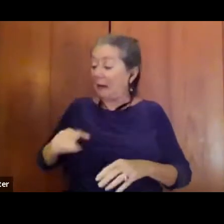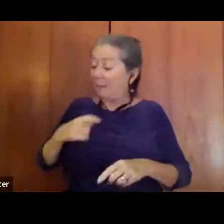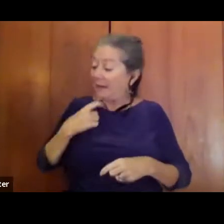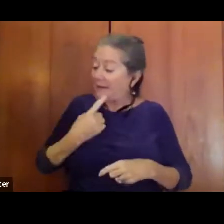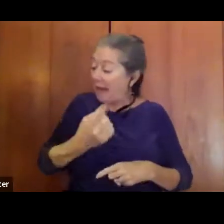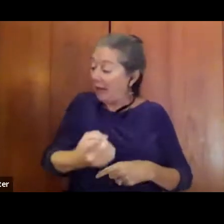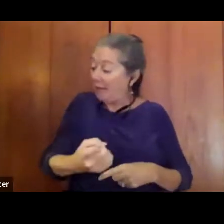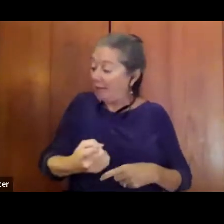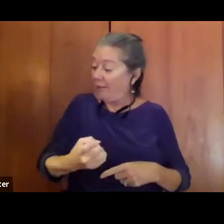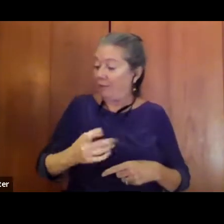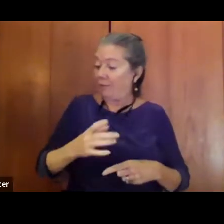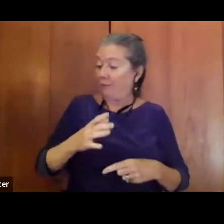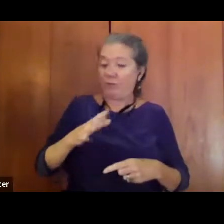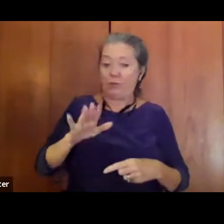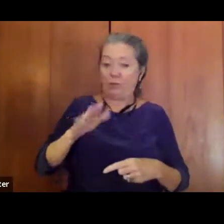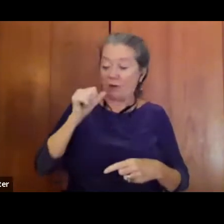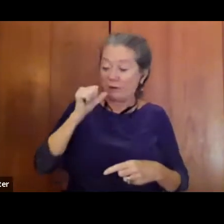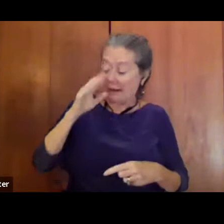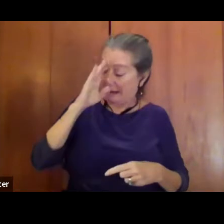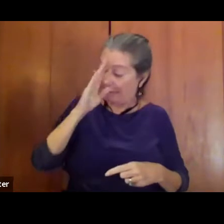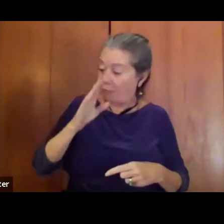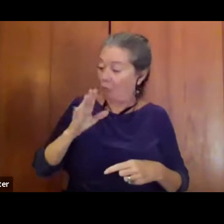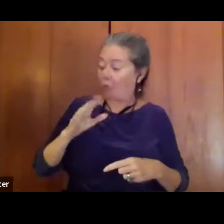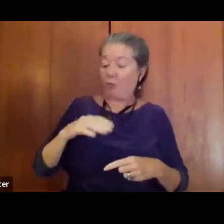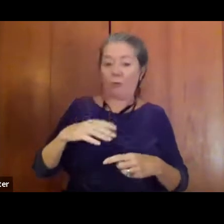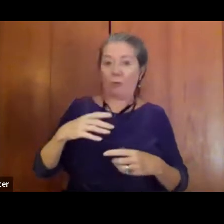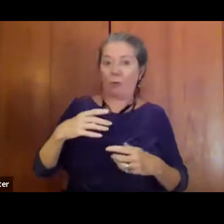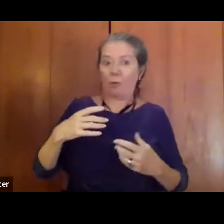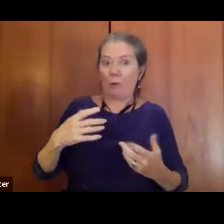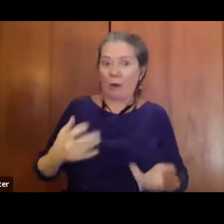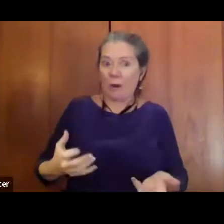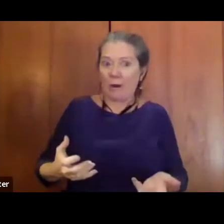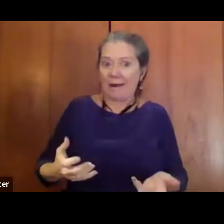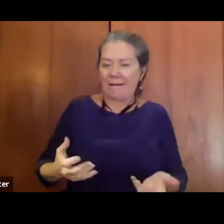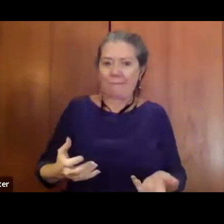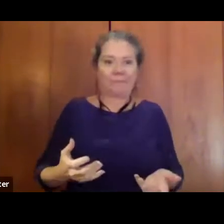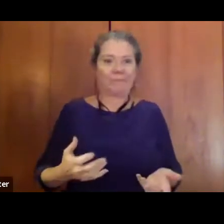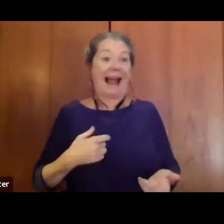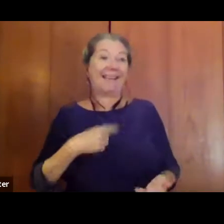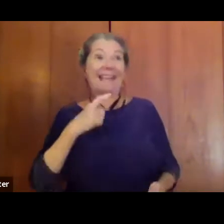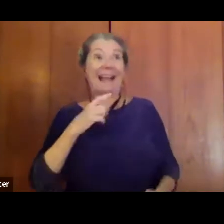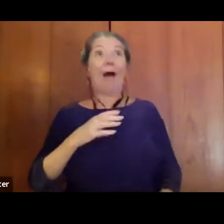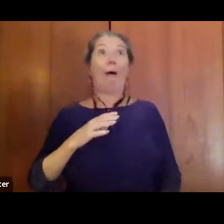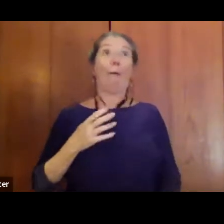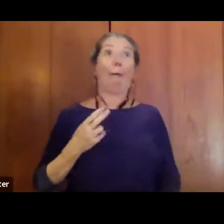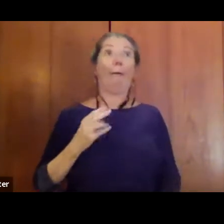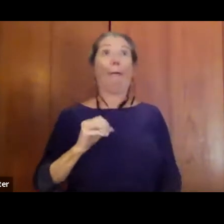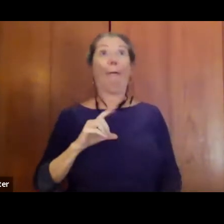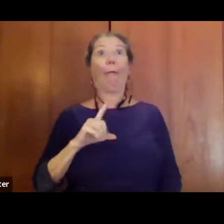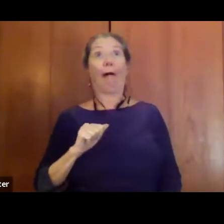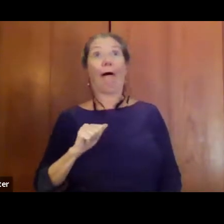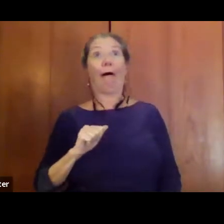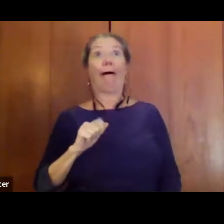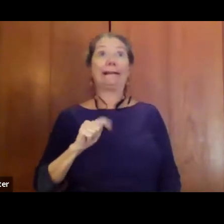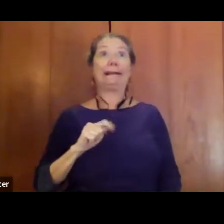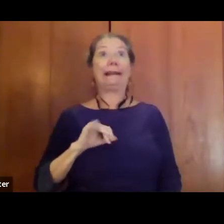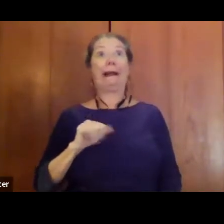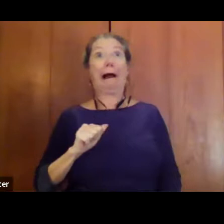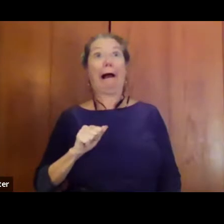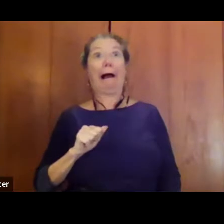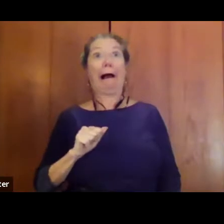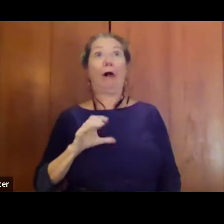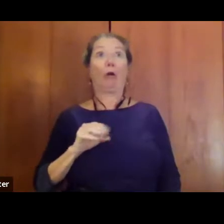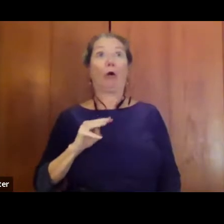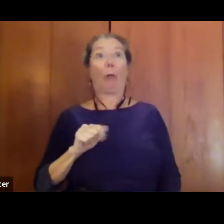talk to your tia or aunt. And then after hola tia, ¿cómo está? Which is, hi tia, how are